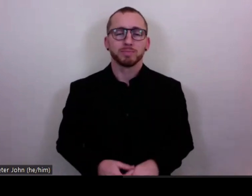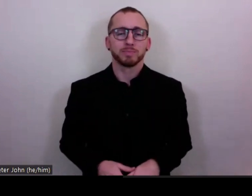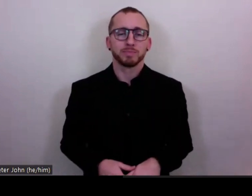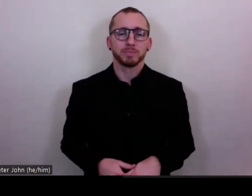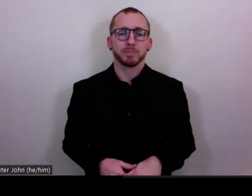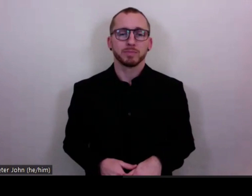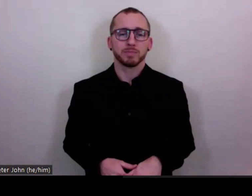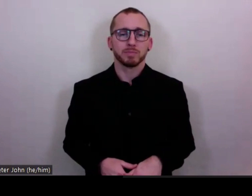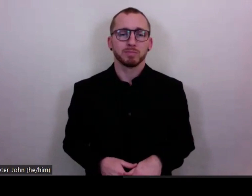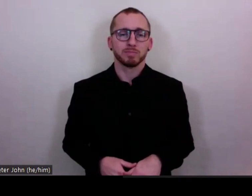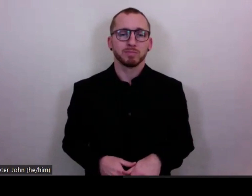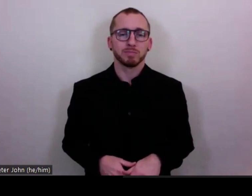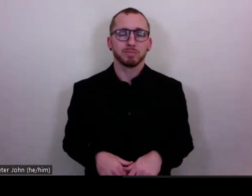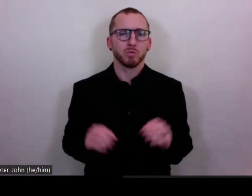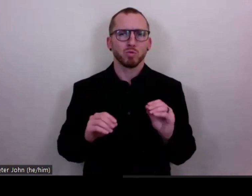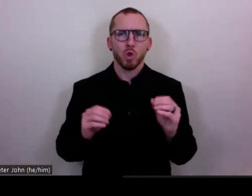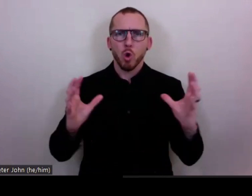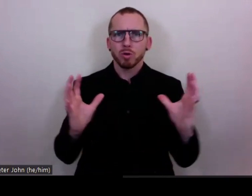the way